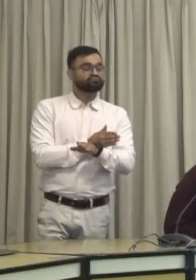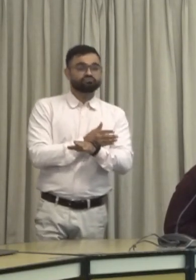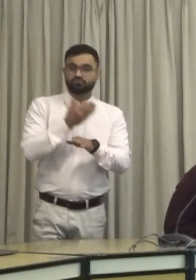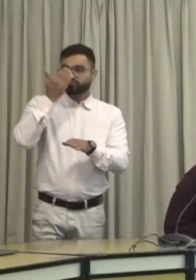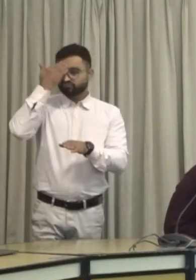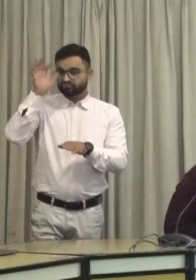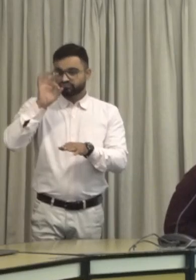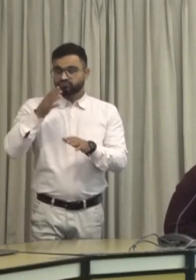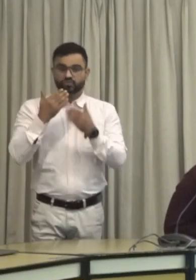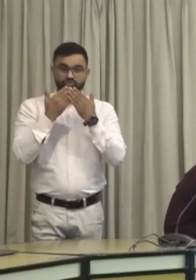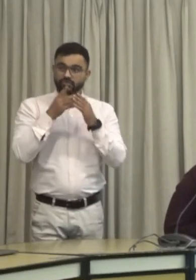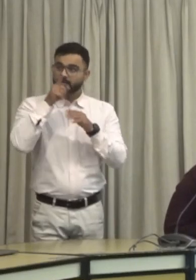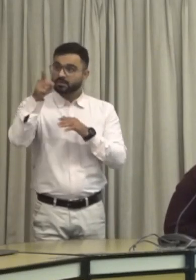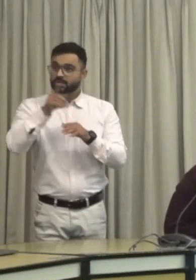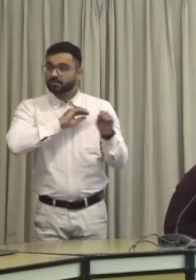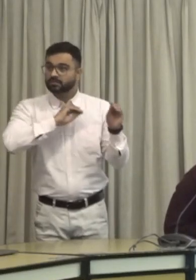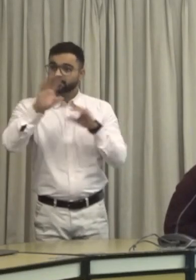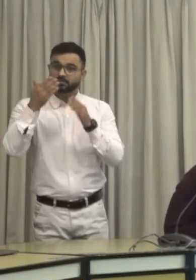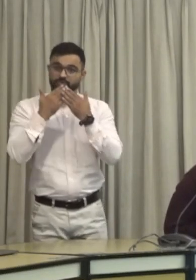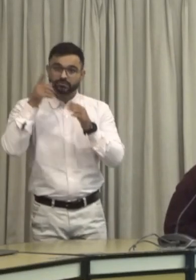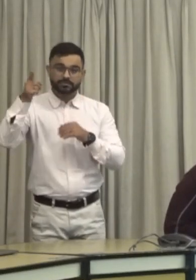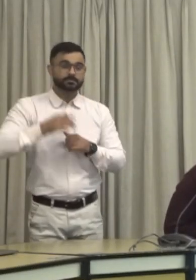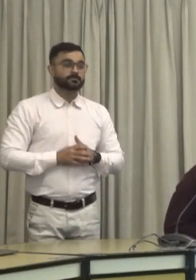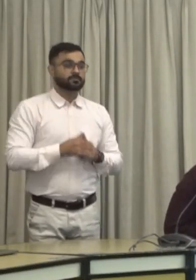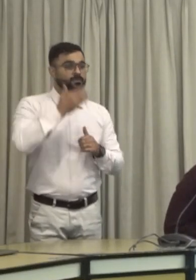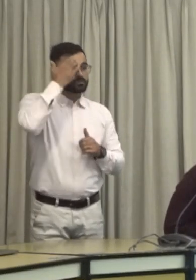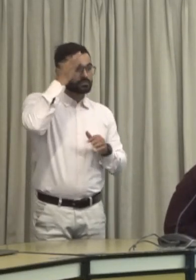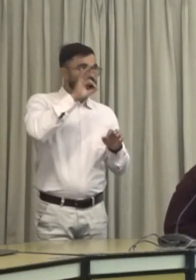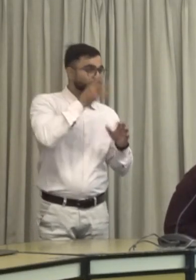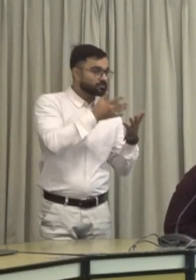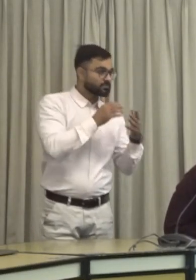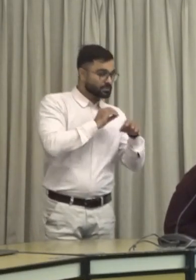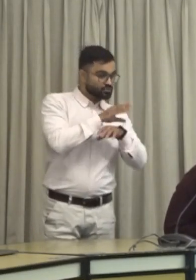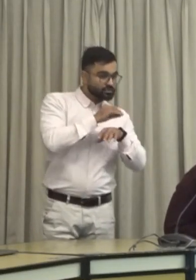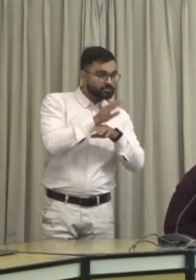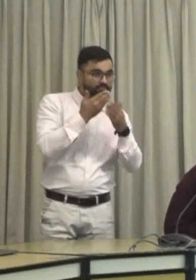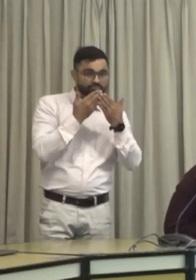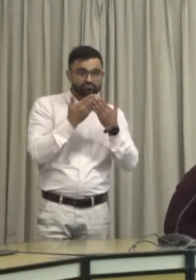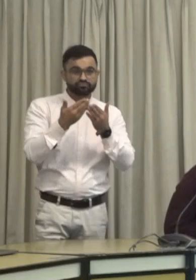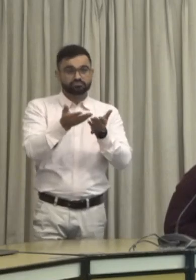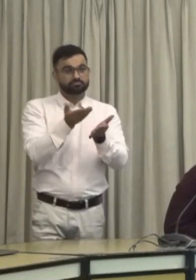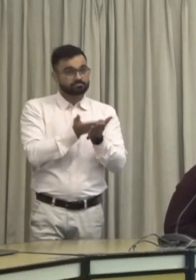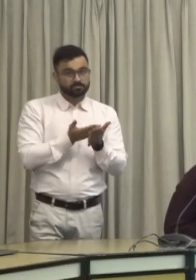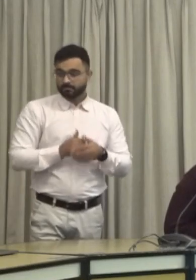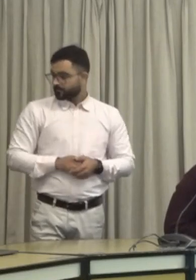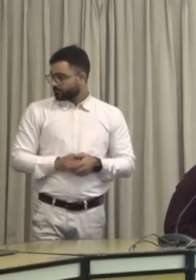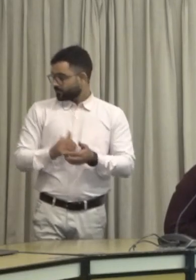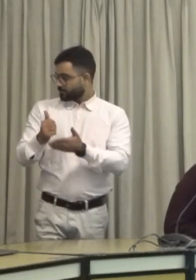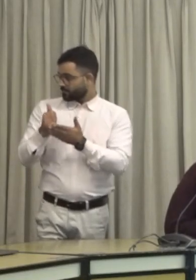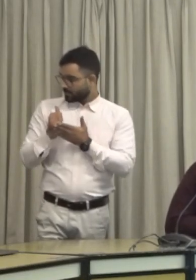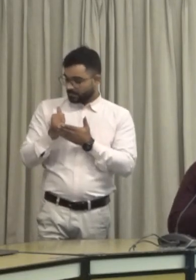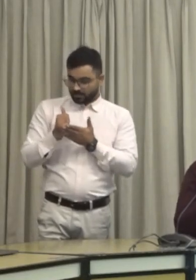didn't know there were schools where they could send their children. They didn't know that there was counseling that they could receive to help